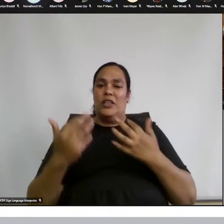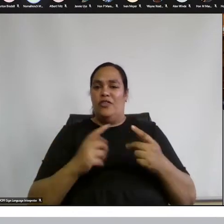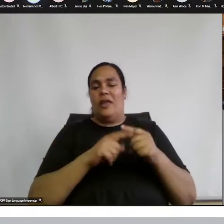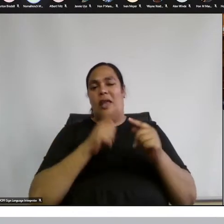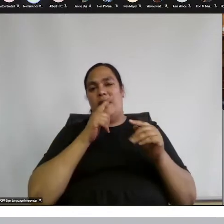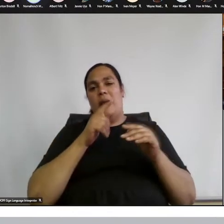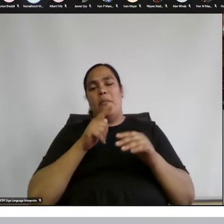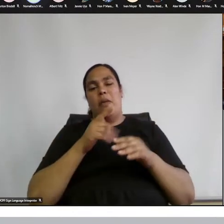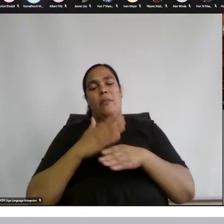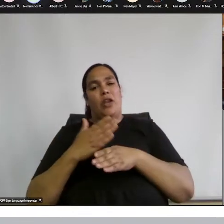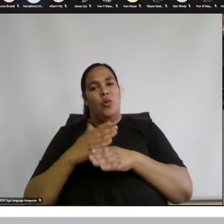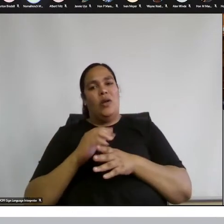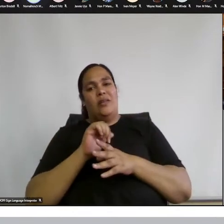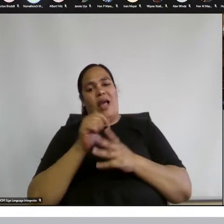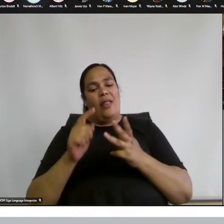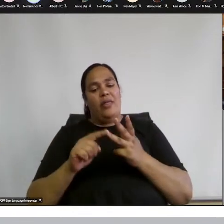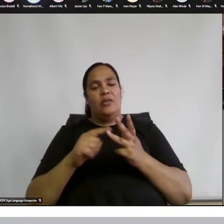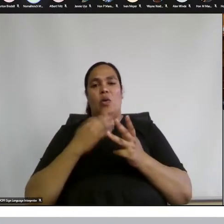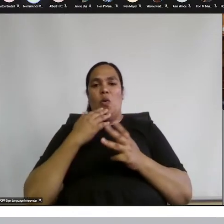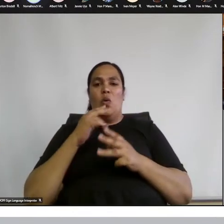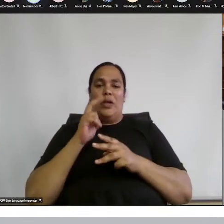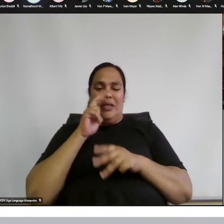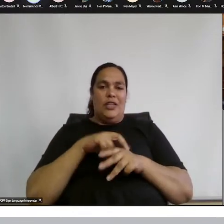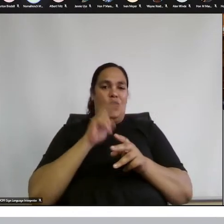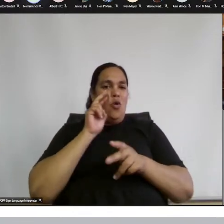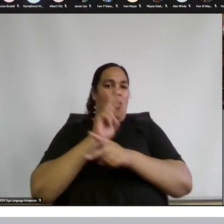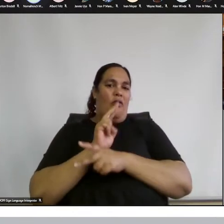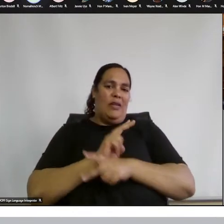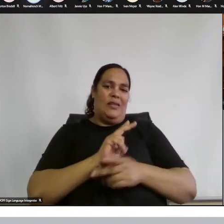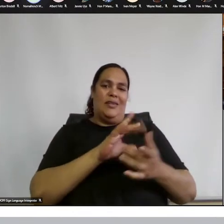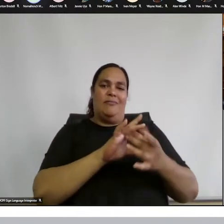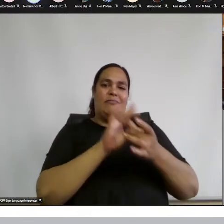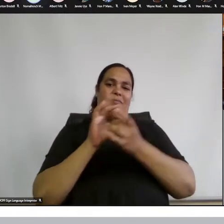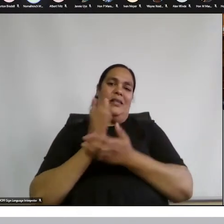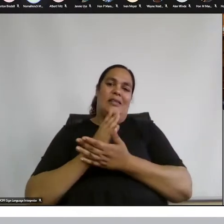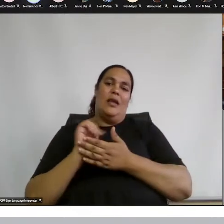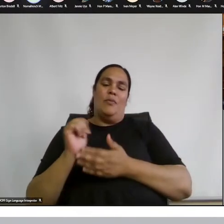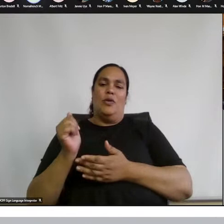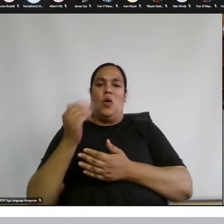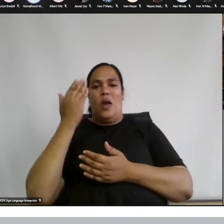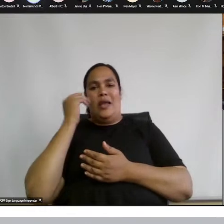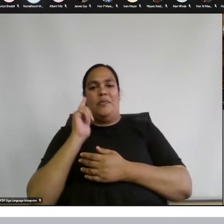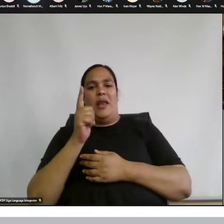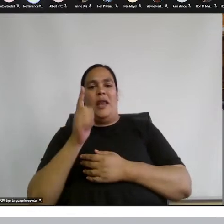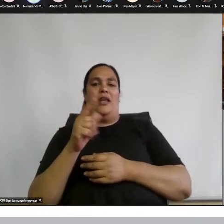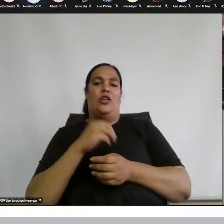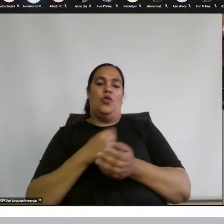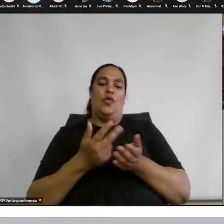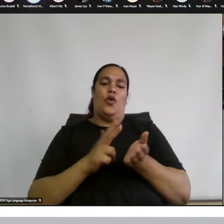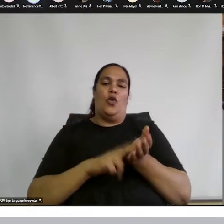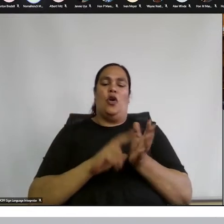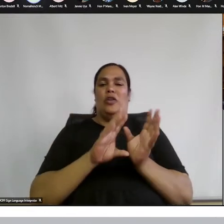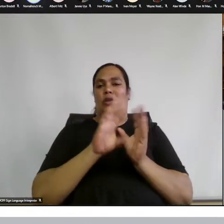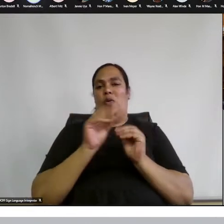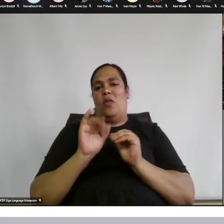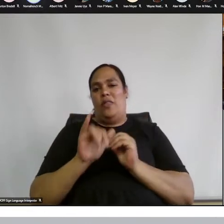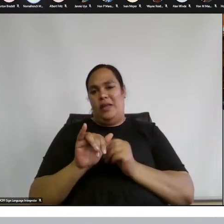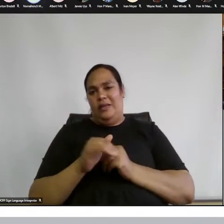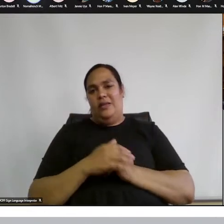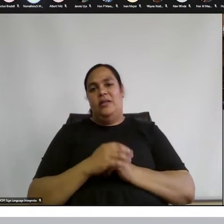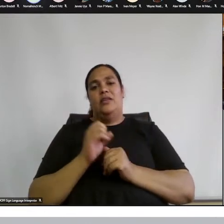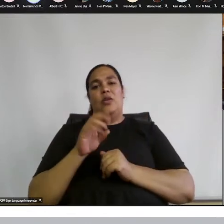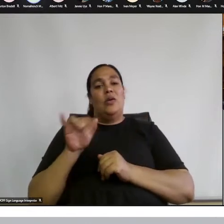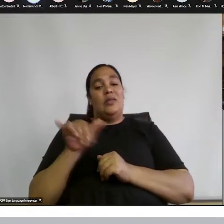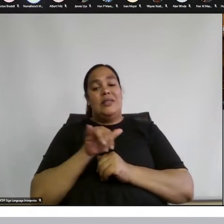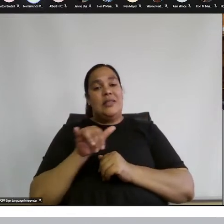public works are the ones who have to oversee in regard to some of these aspects related to the contracting and all of those.